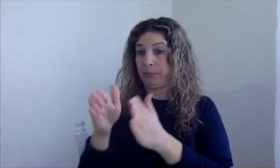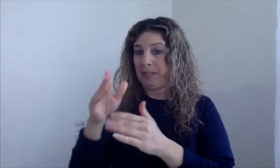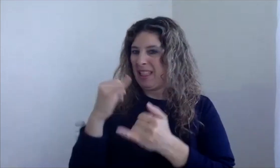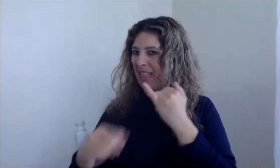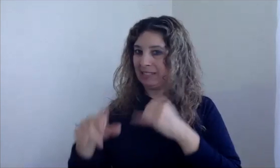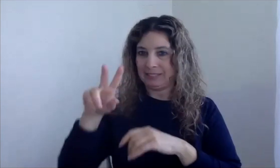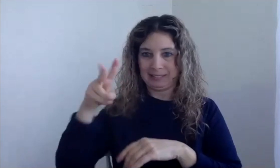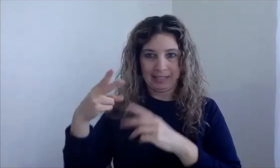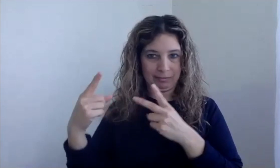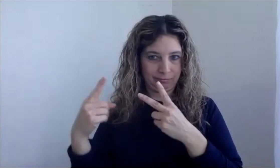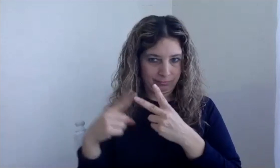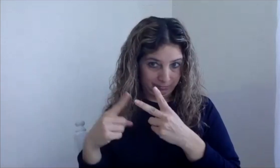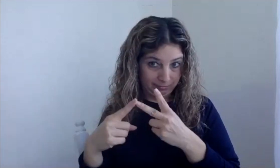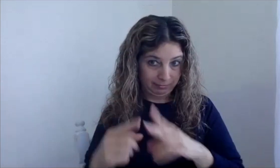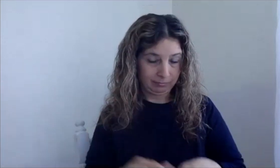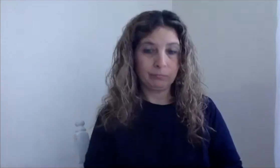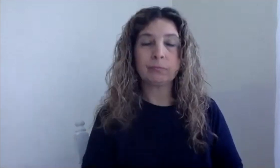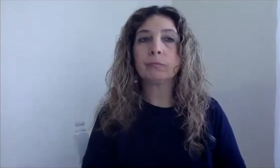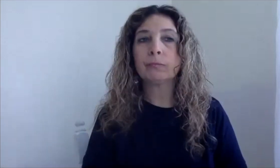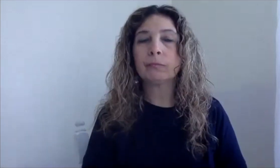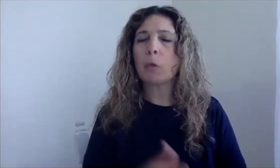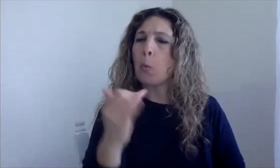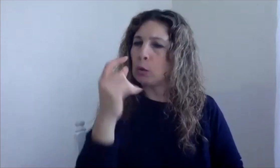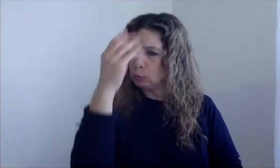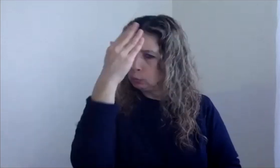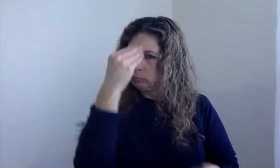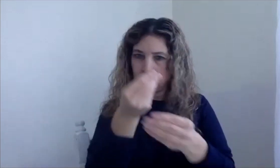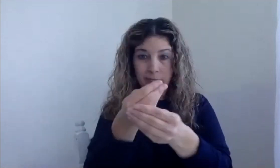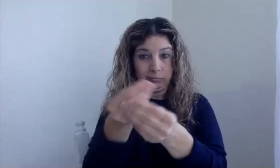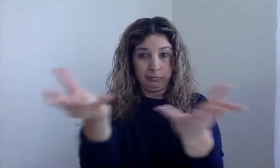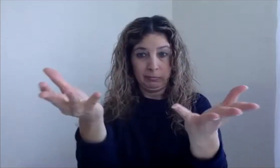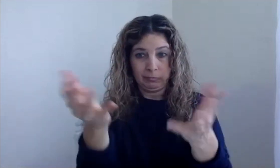next post. And the other emphasis on my next post will be